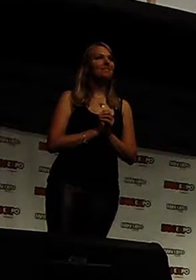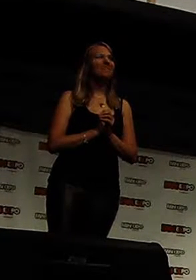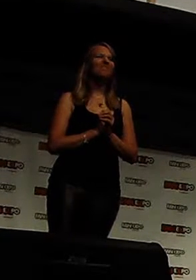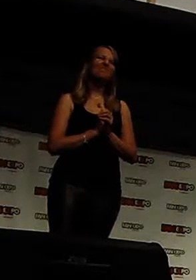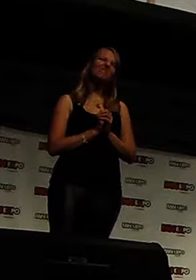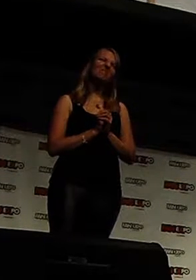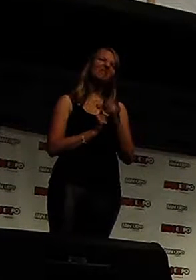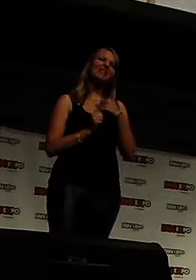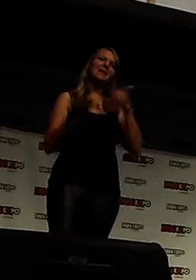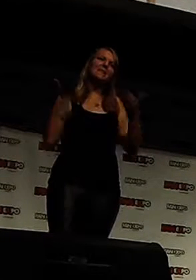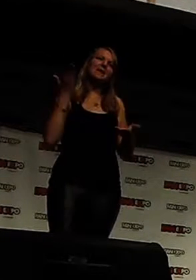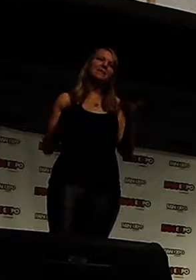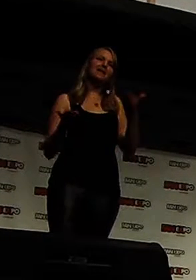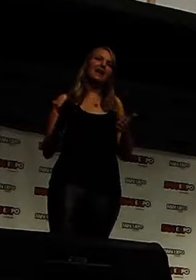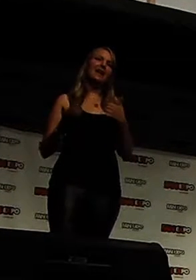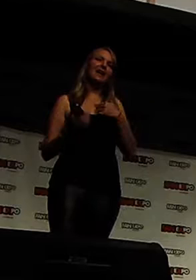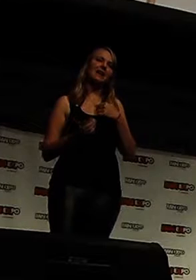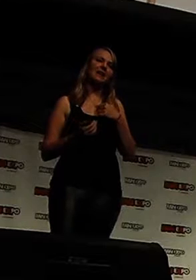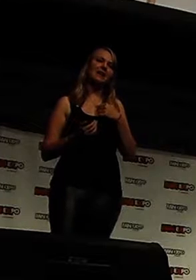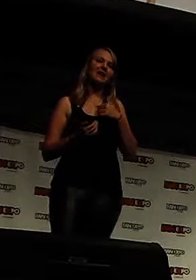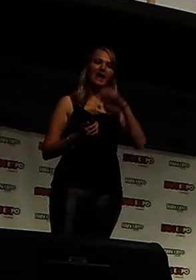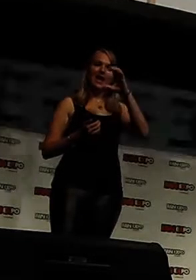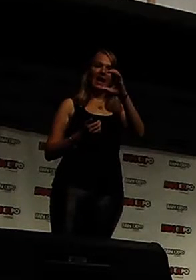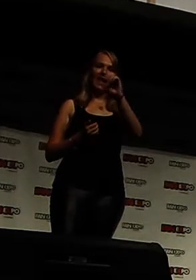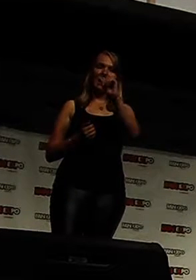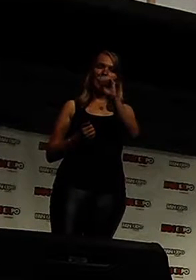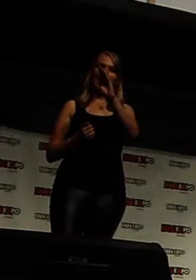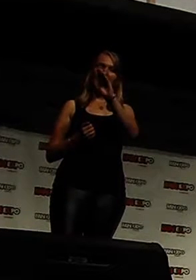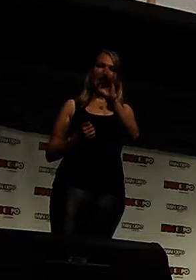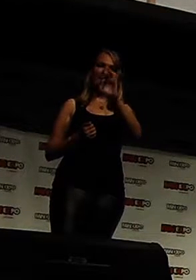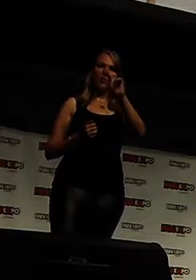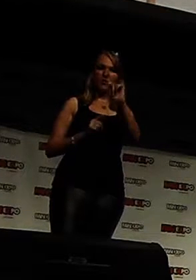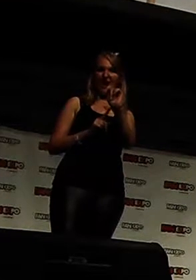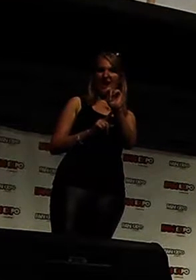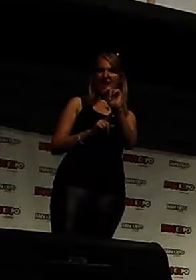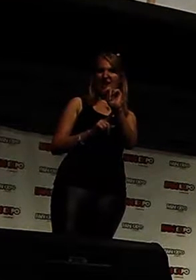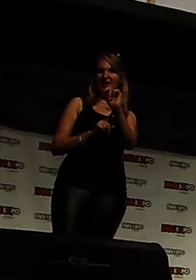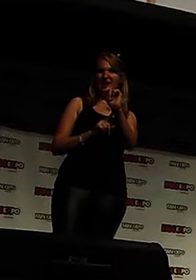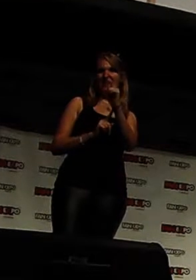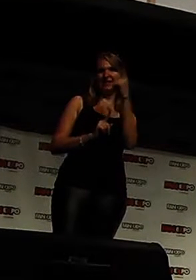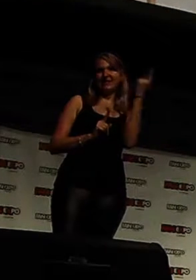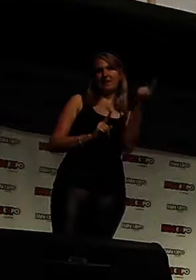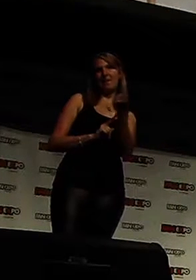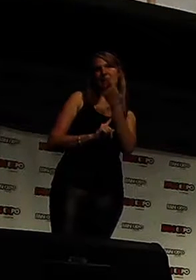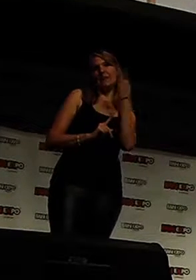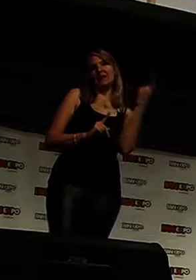I would maybe like to do maybe like cabaret and do something really kind of